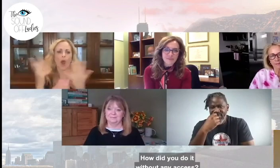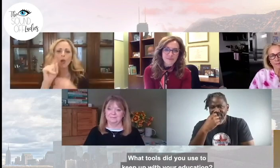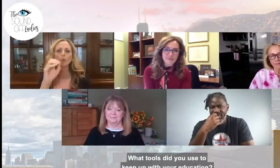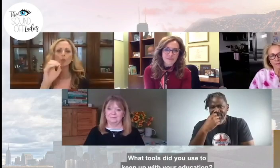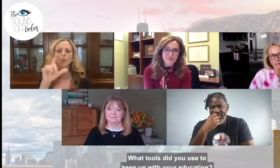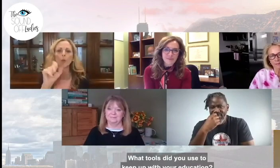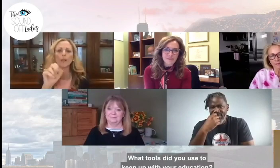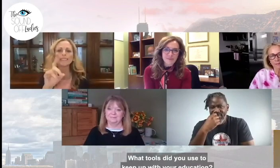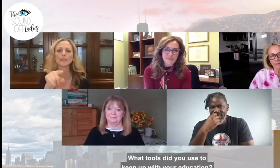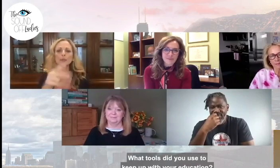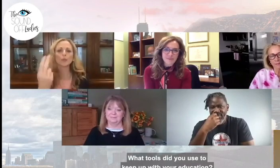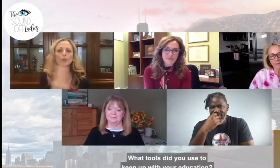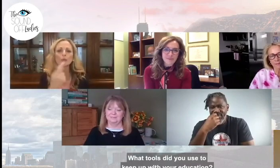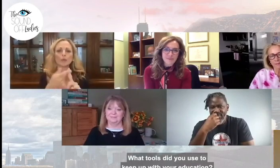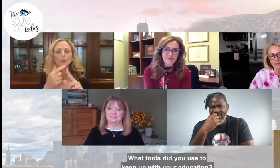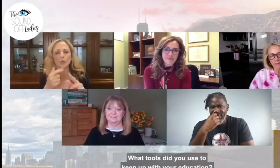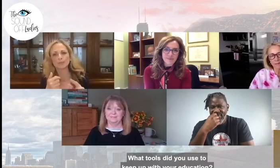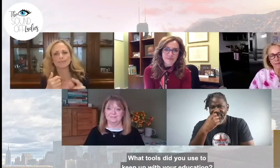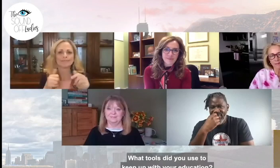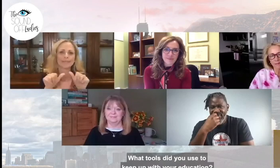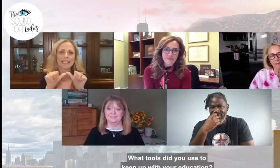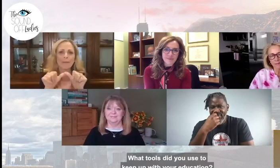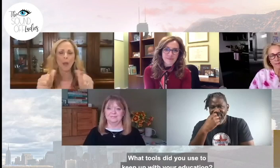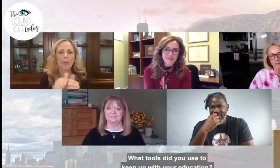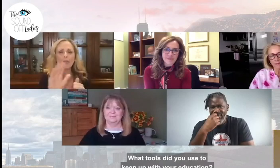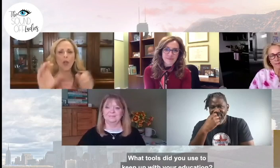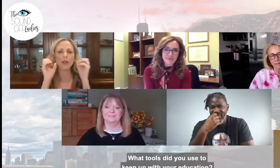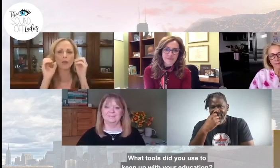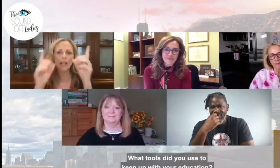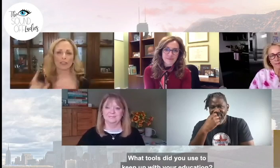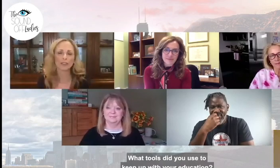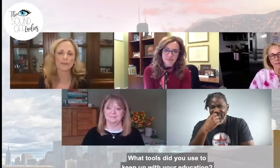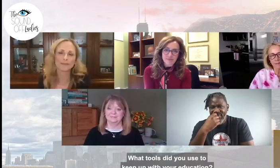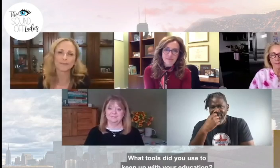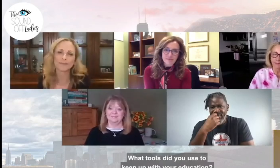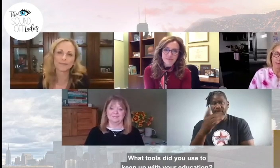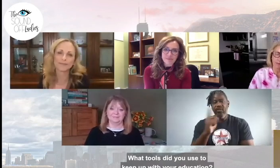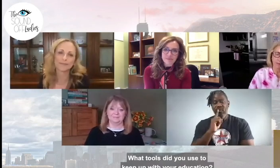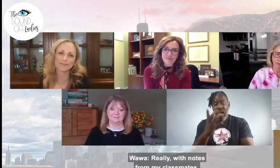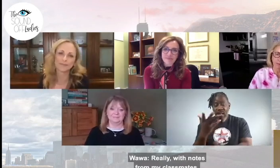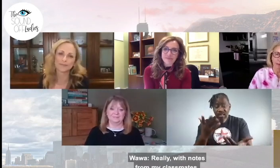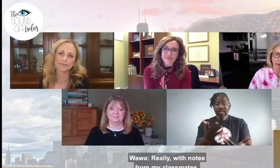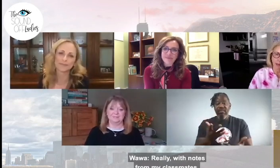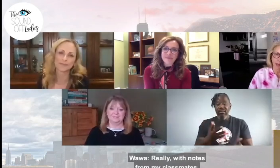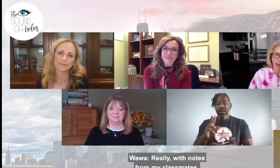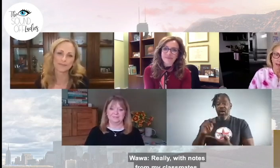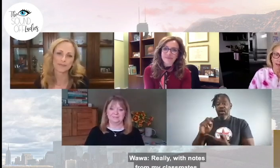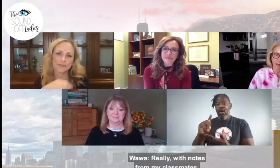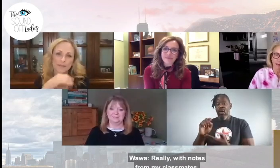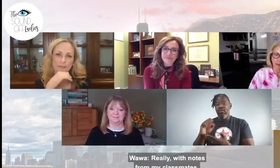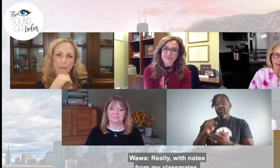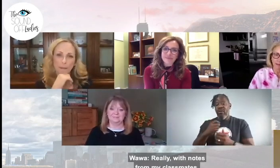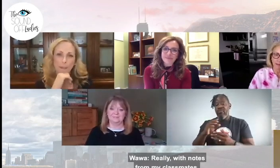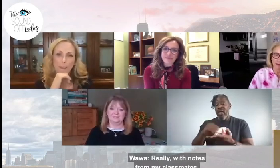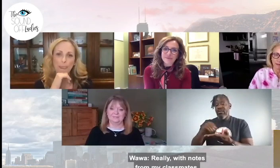through school? And what tools did you use to get through school without sign language?